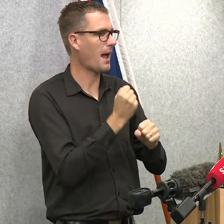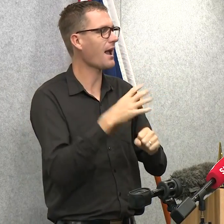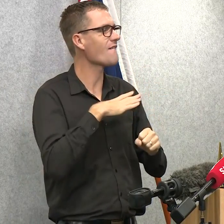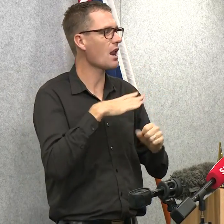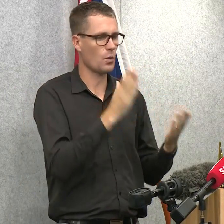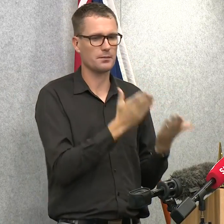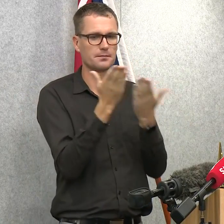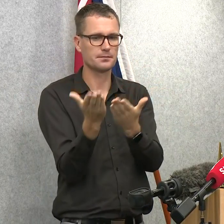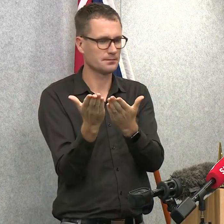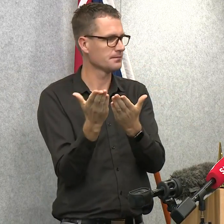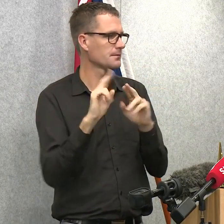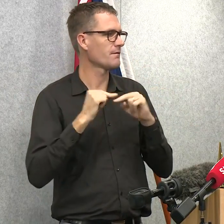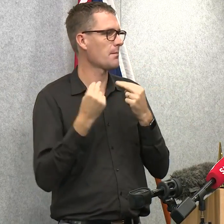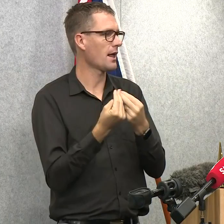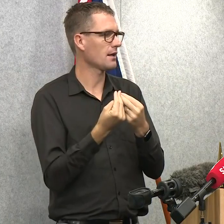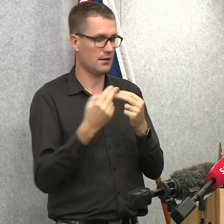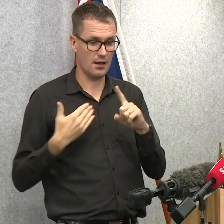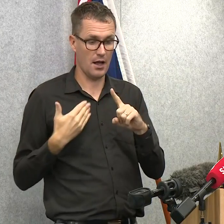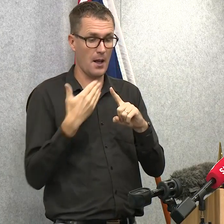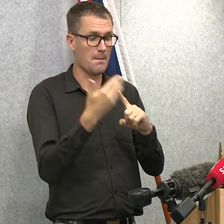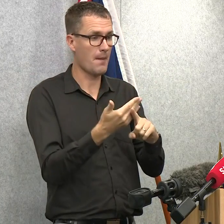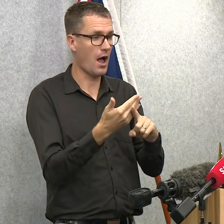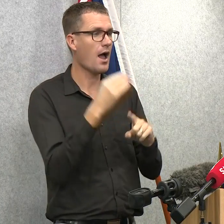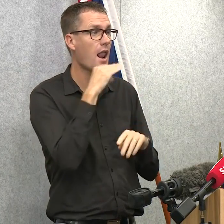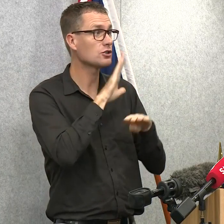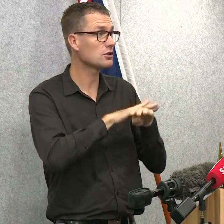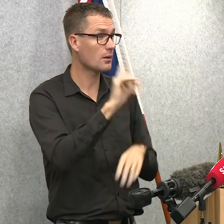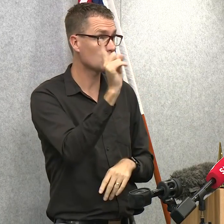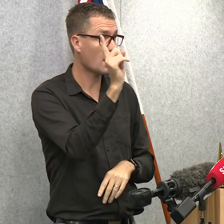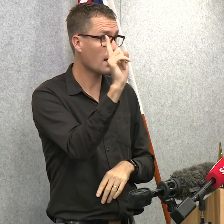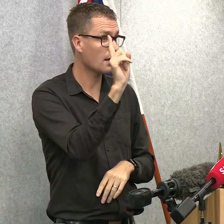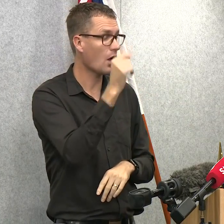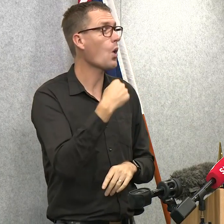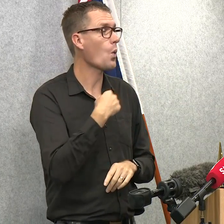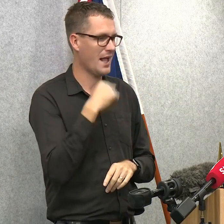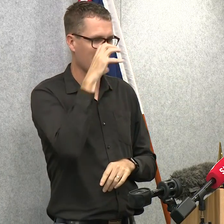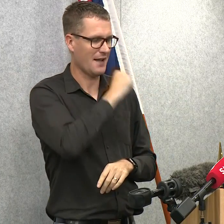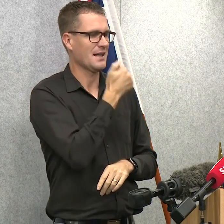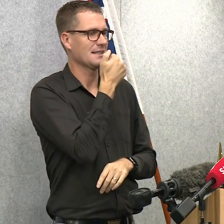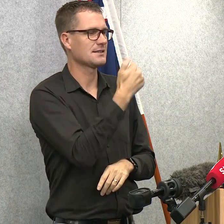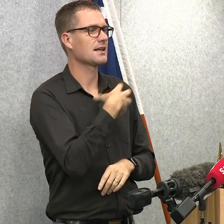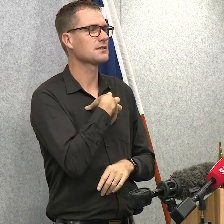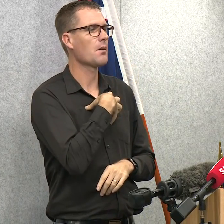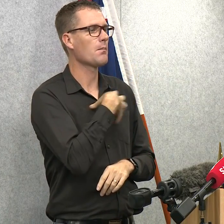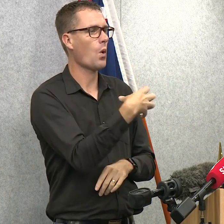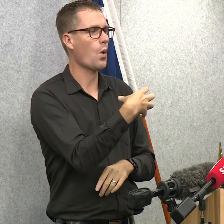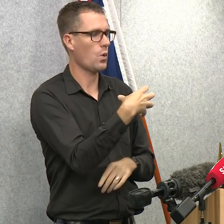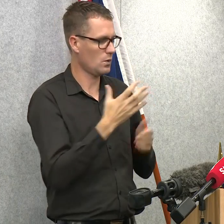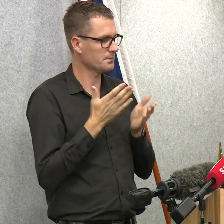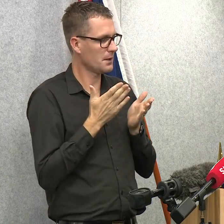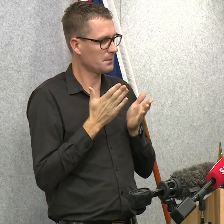By midday, there will be a further, we believe, 6